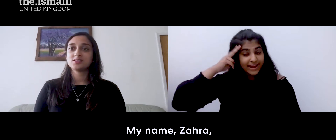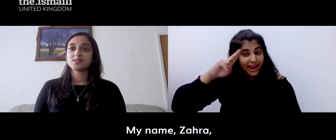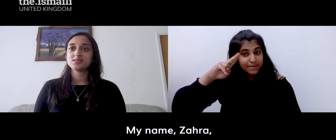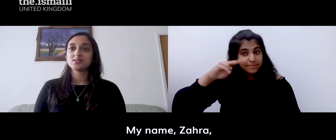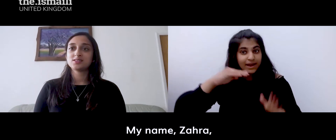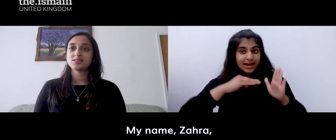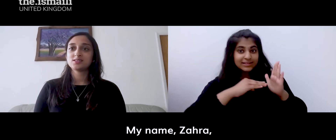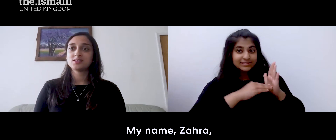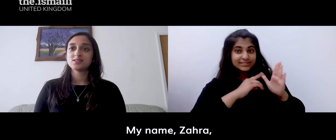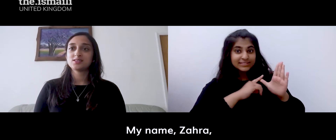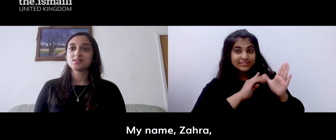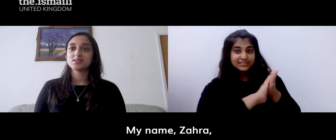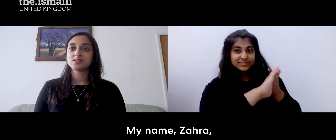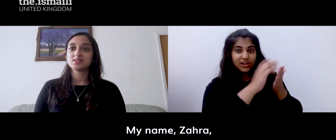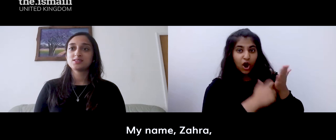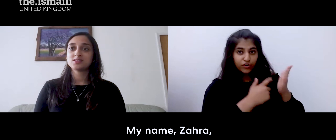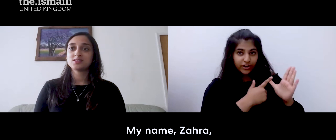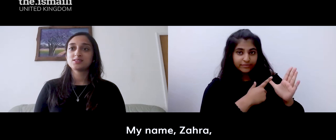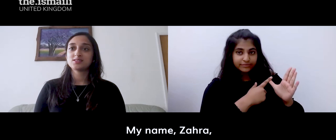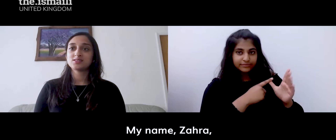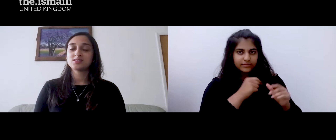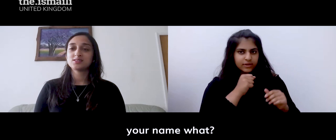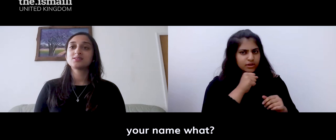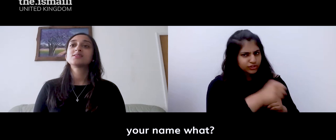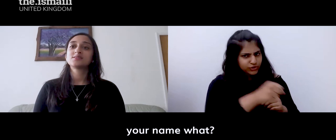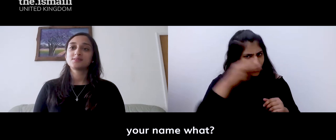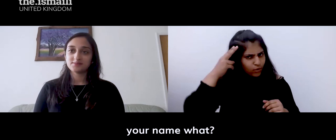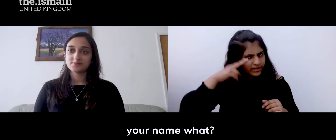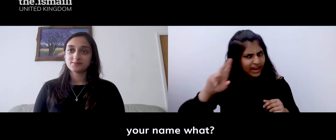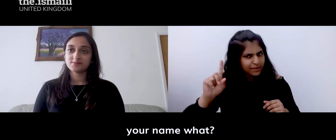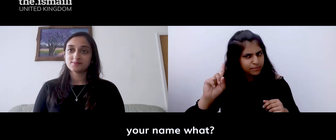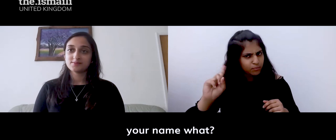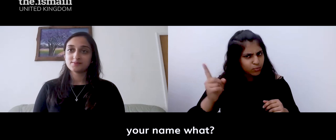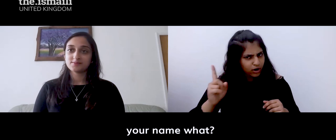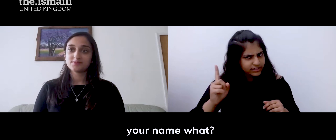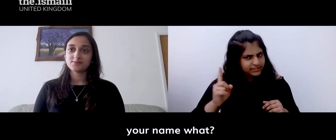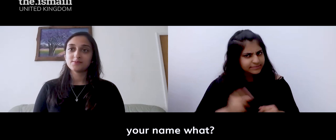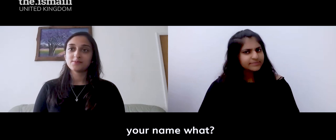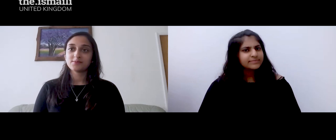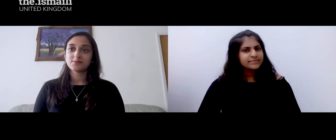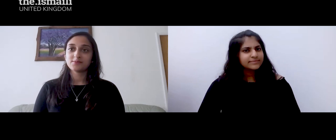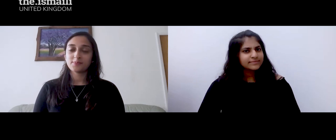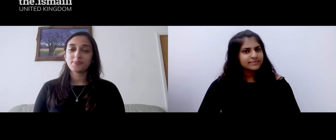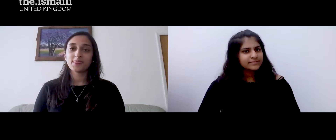My name, Zara. Your name, what?